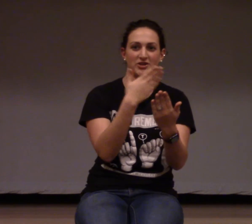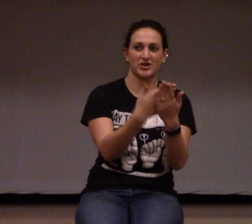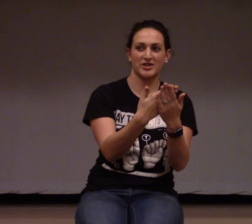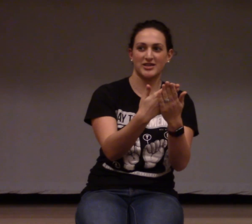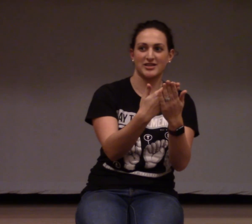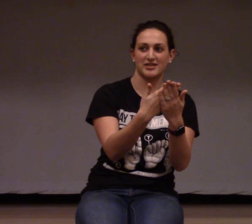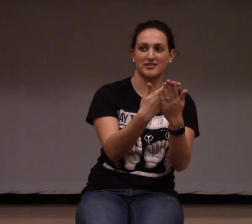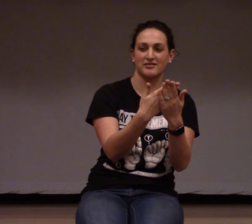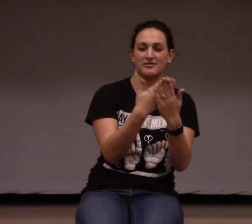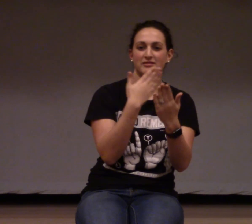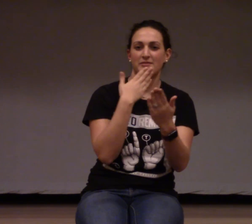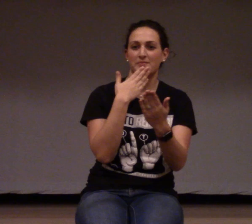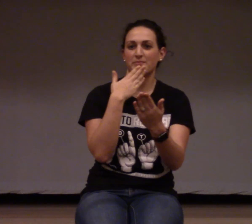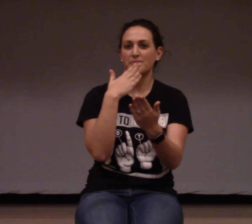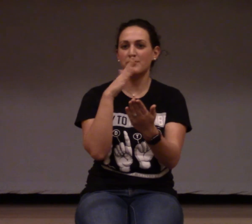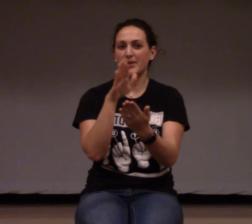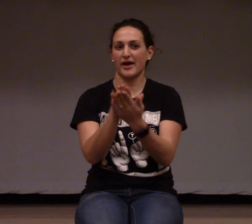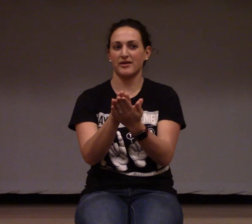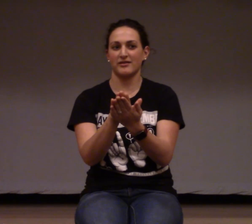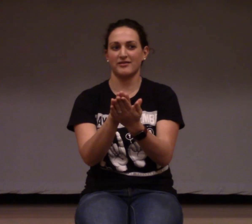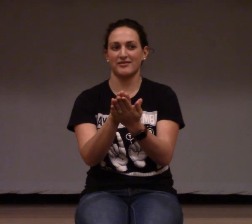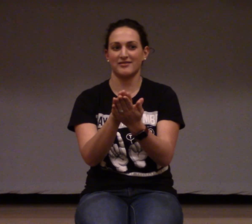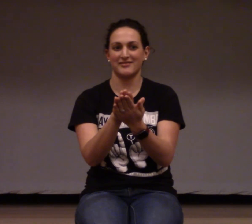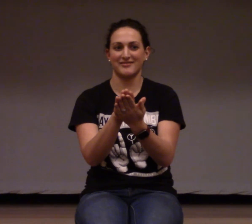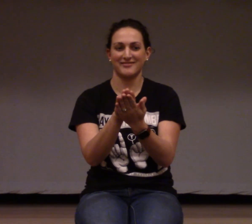Good, bad.